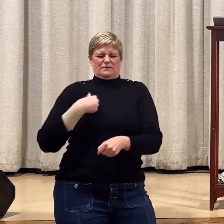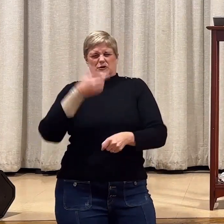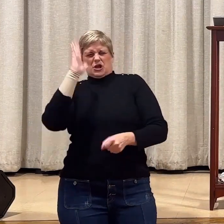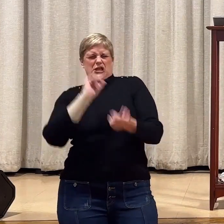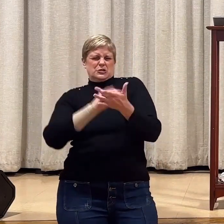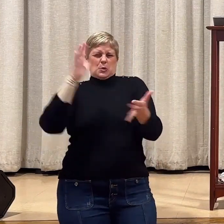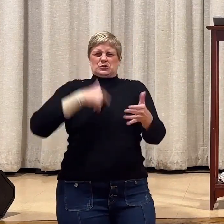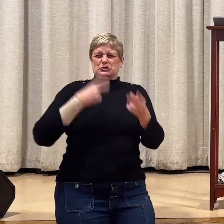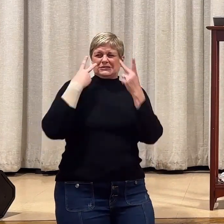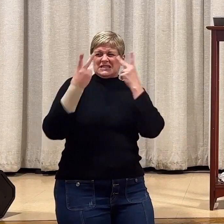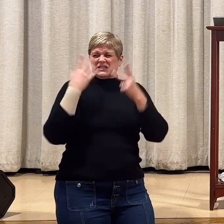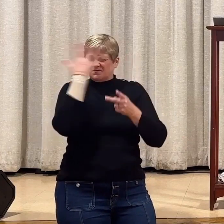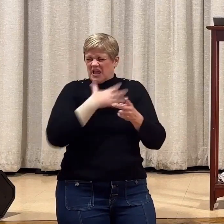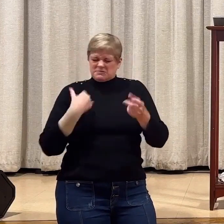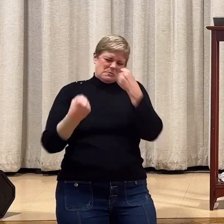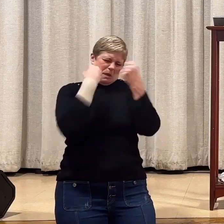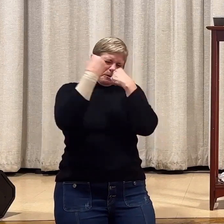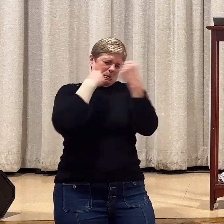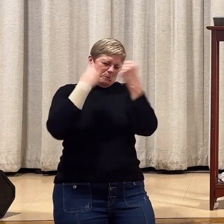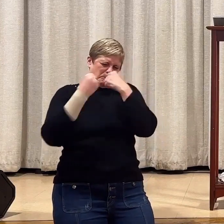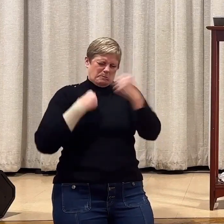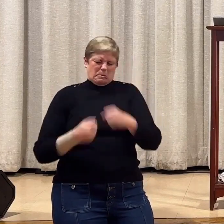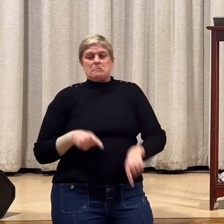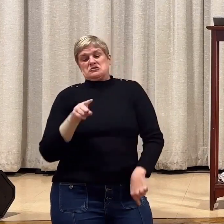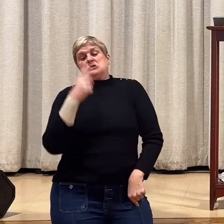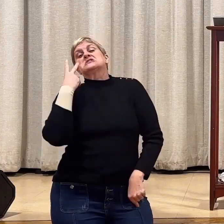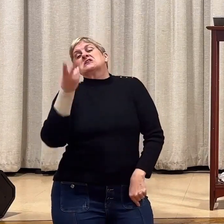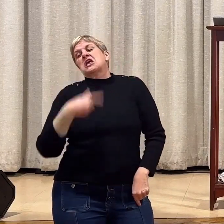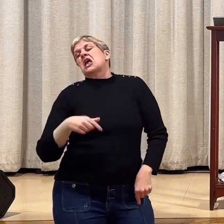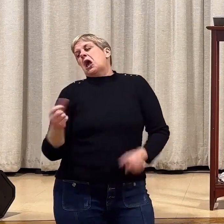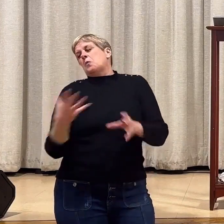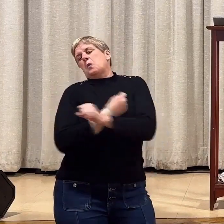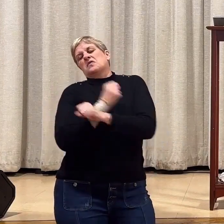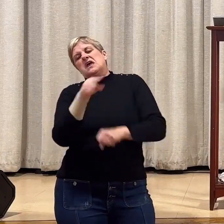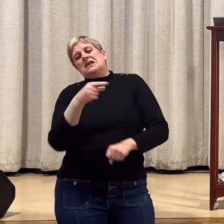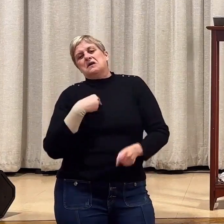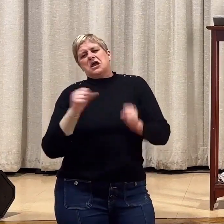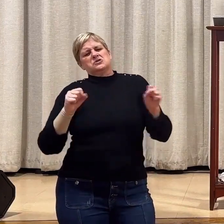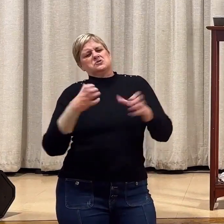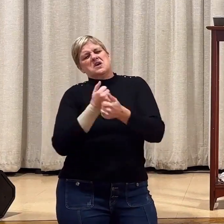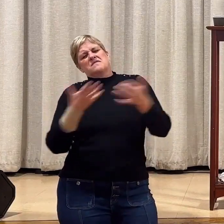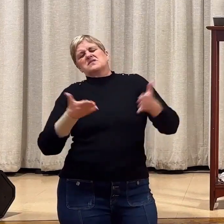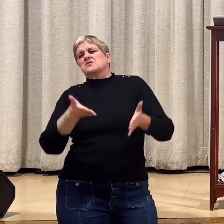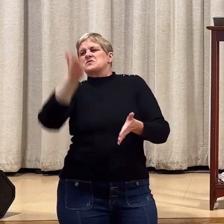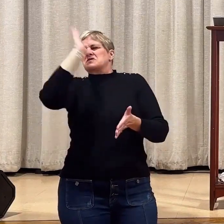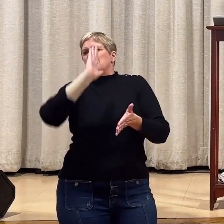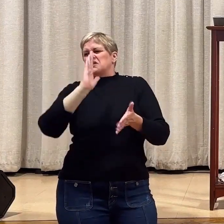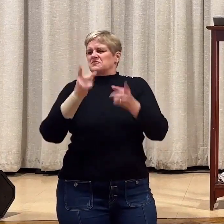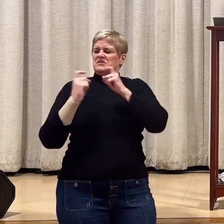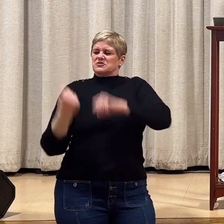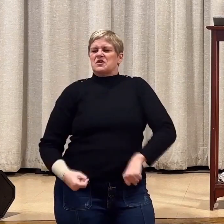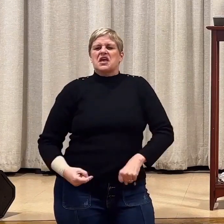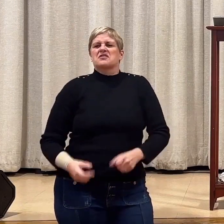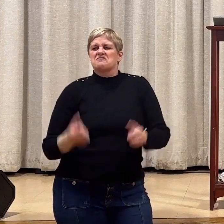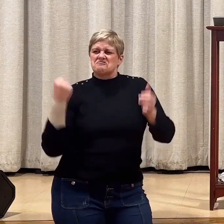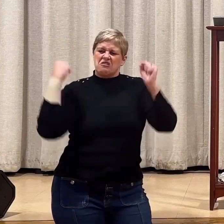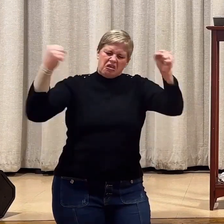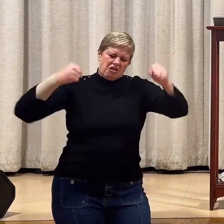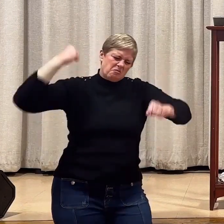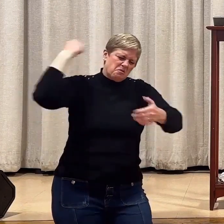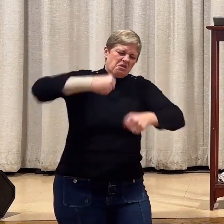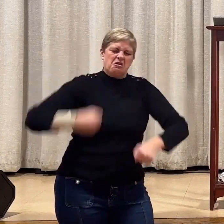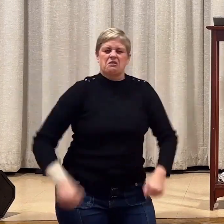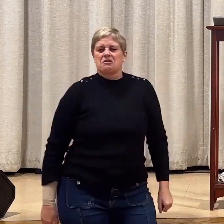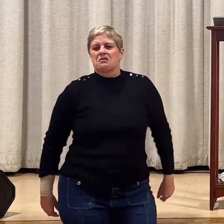was awesome. You should have seen his face before and after I punched him. Yeah, I won that match. I can do all things through Christ who strengthens me.